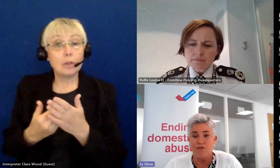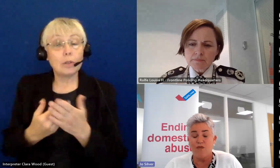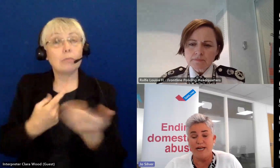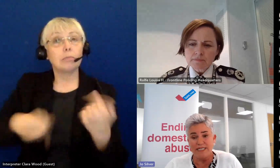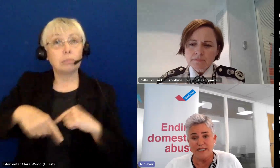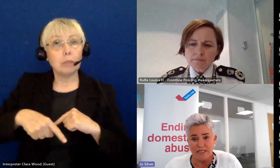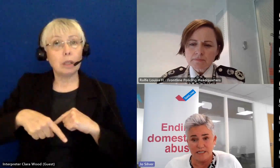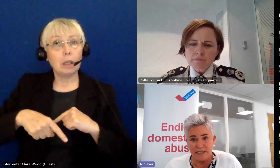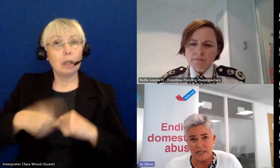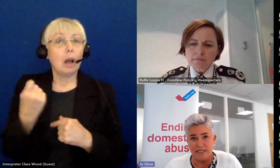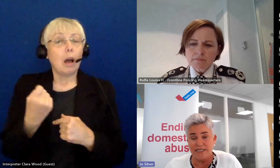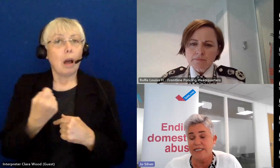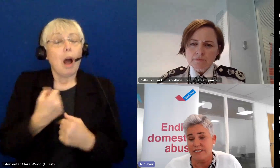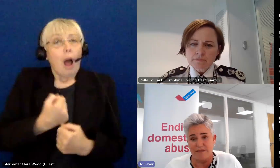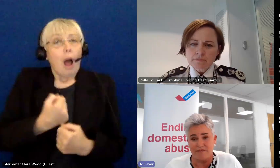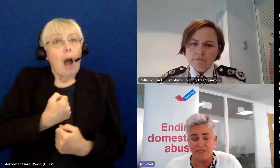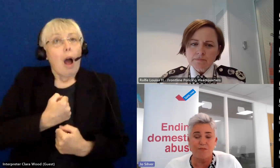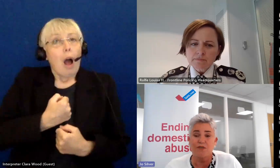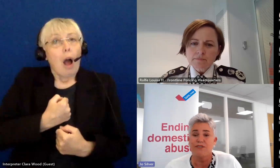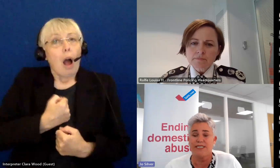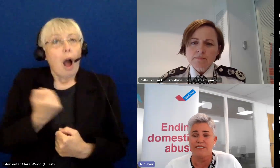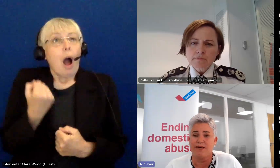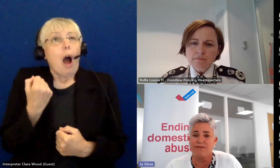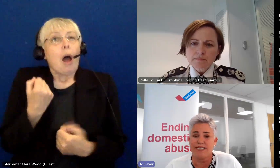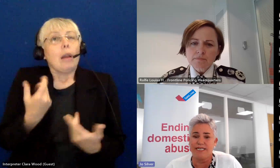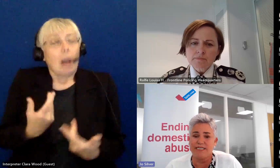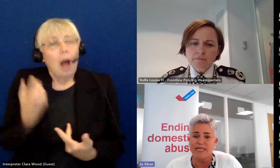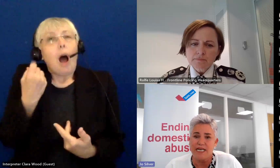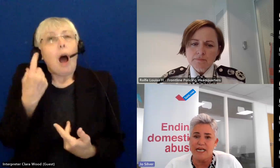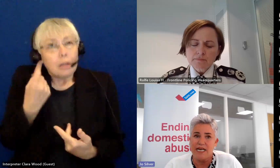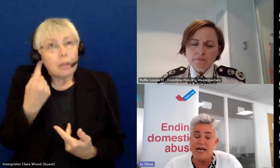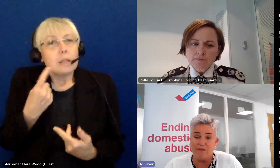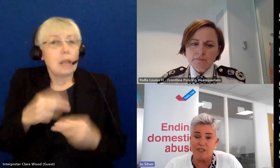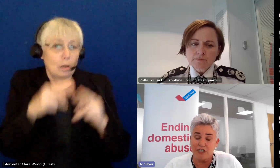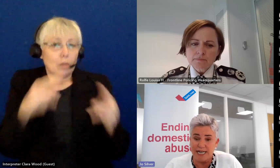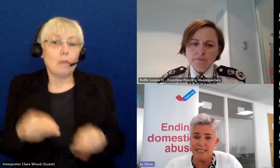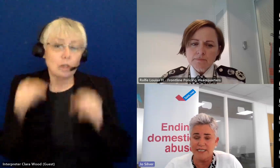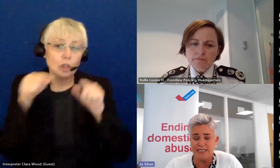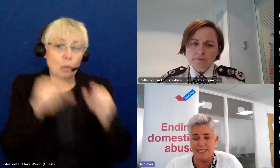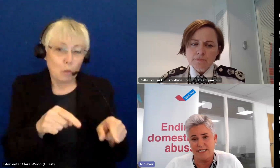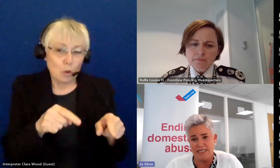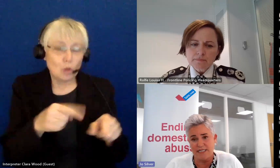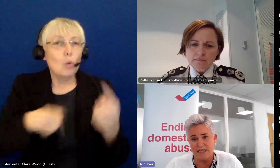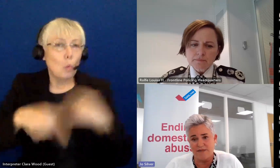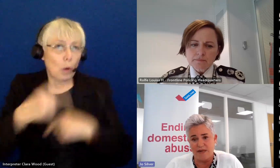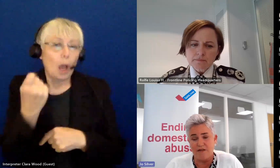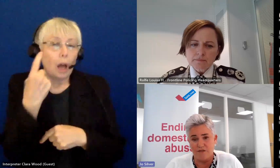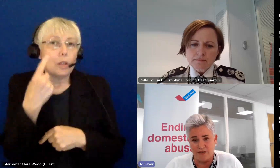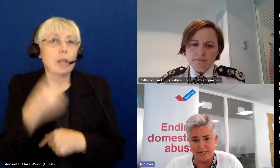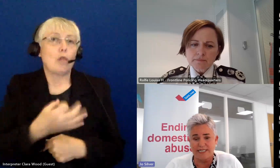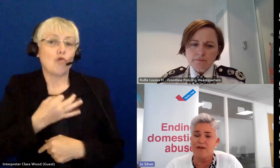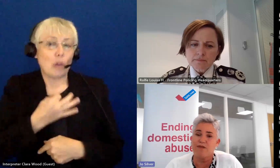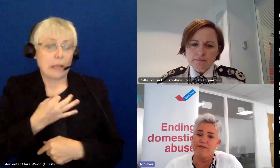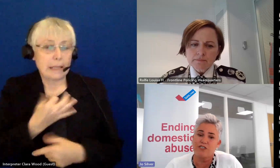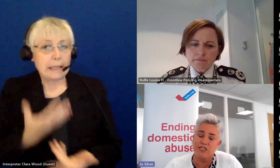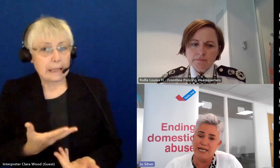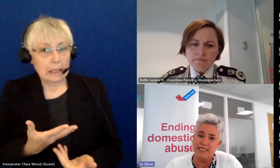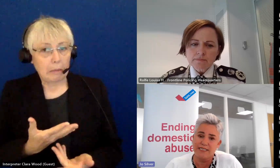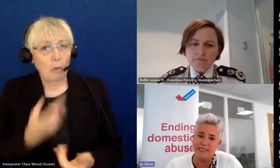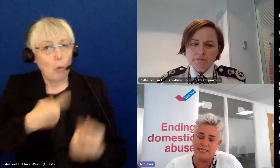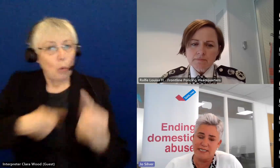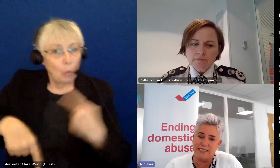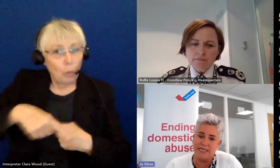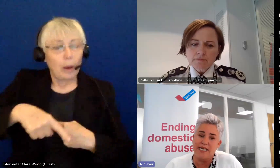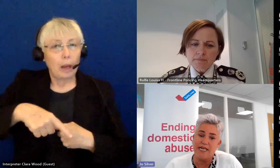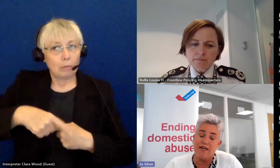abuse. We as a system responding to families have a shared understanding of risk, and we have a